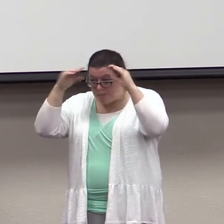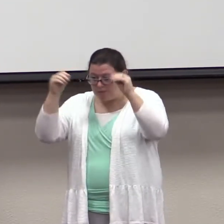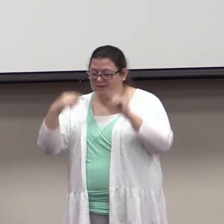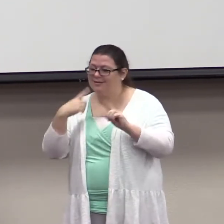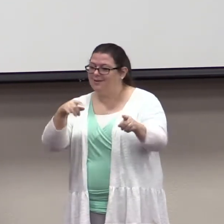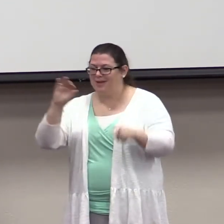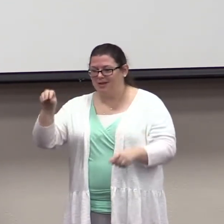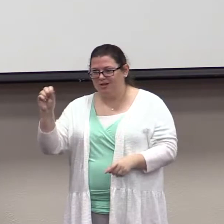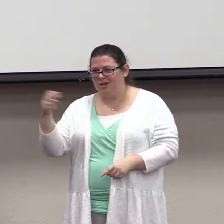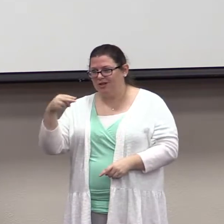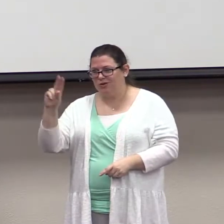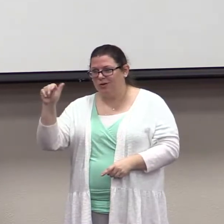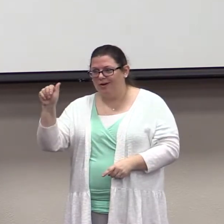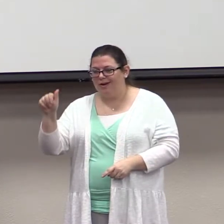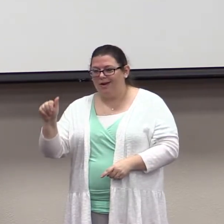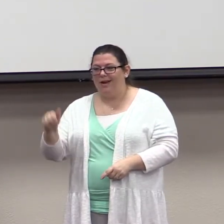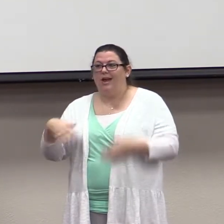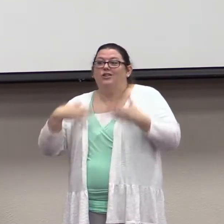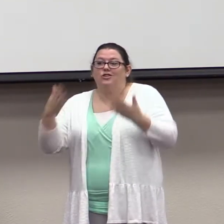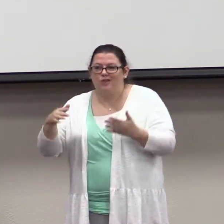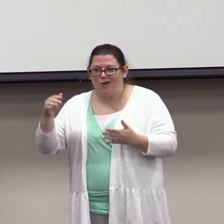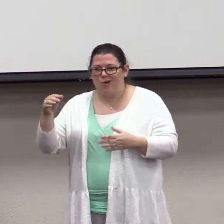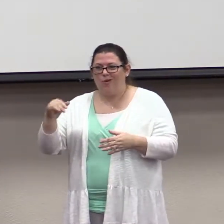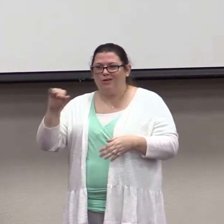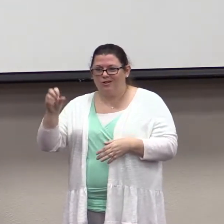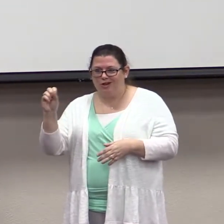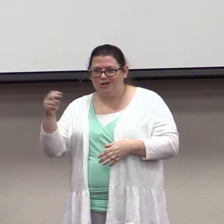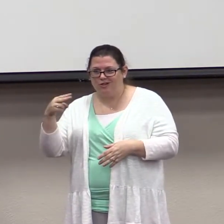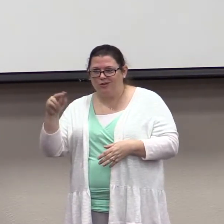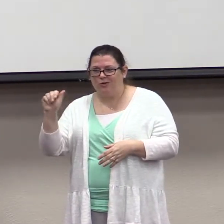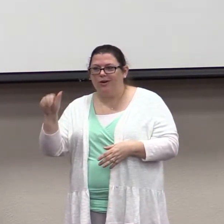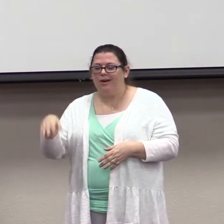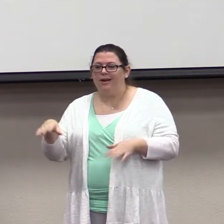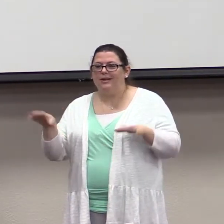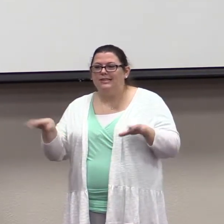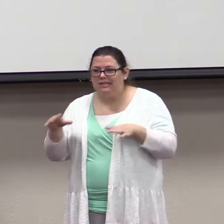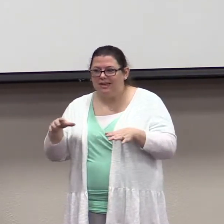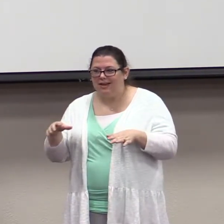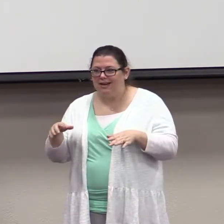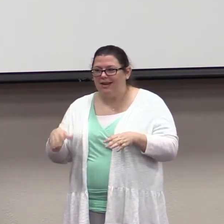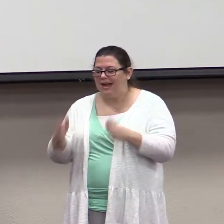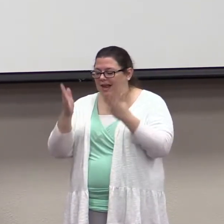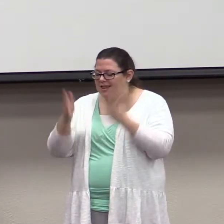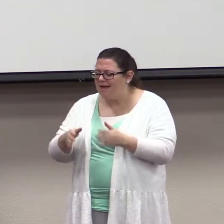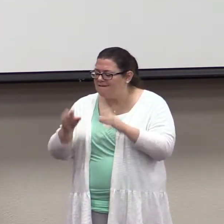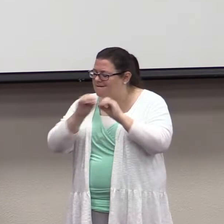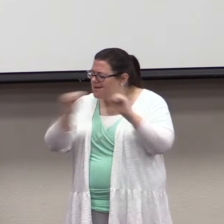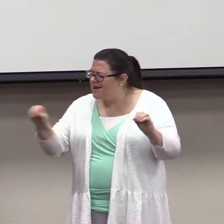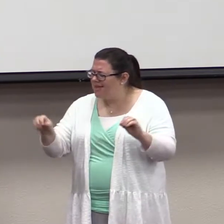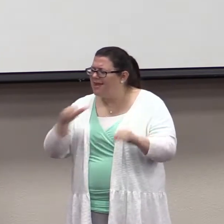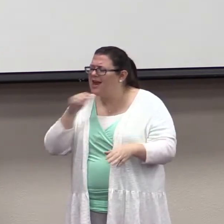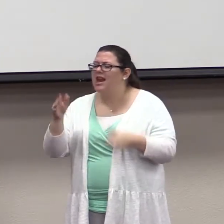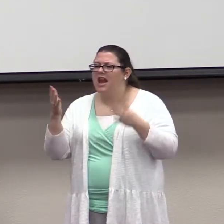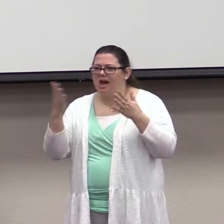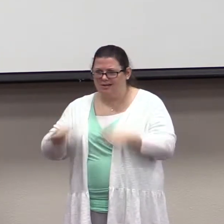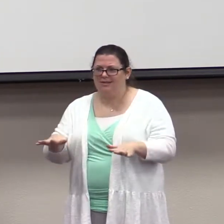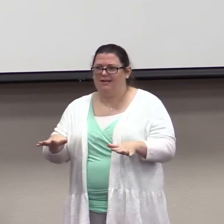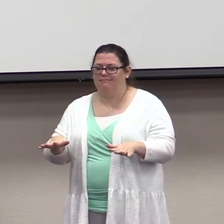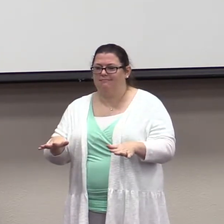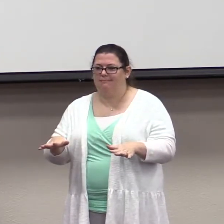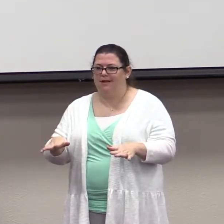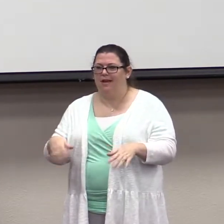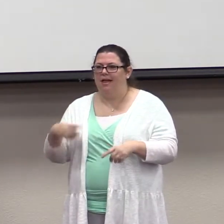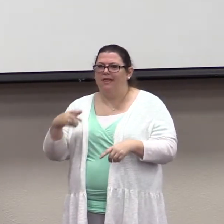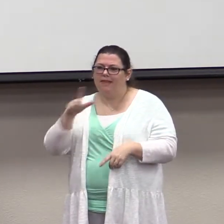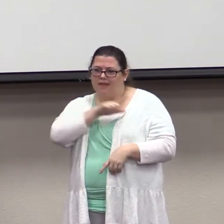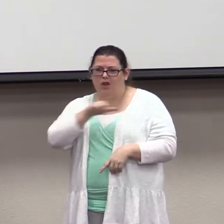Joshua did. He left nothing undone of all that the Lord had commanded Moses." Now we can only